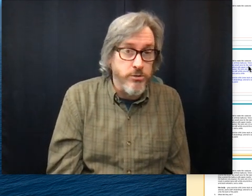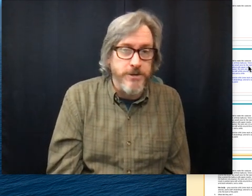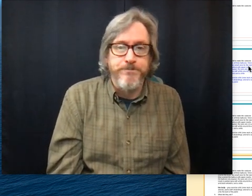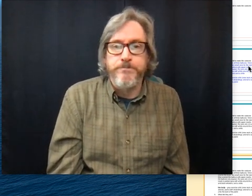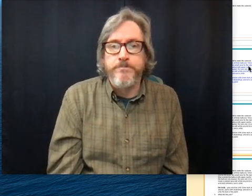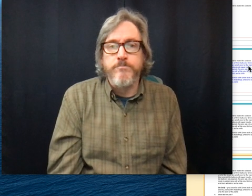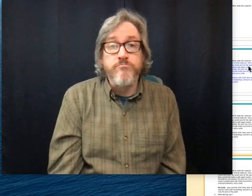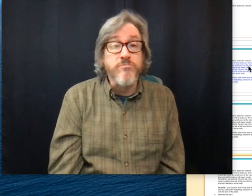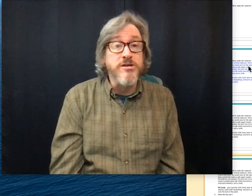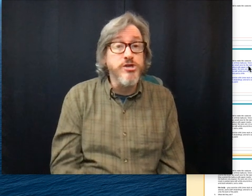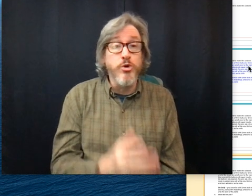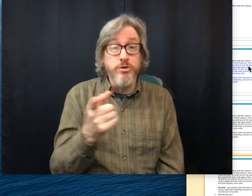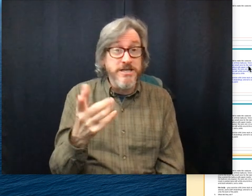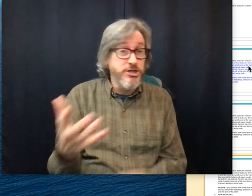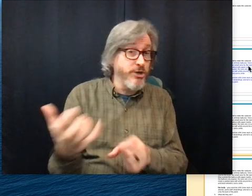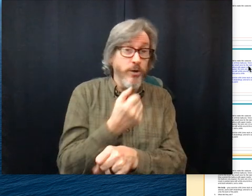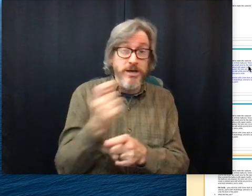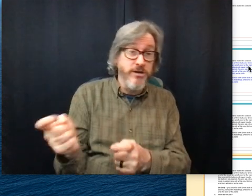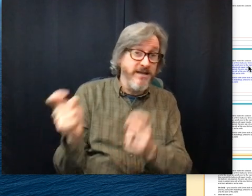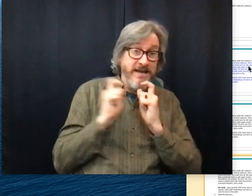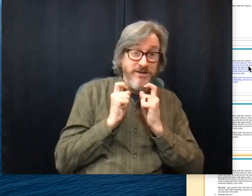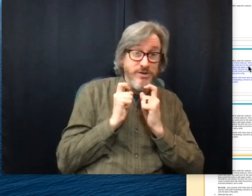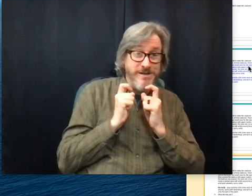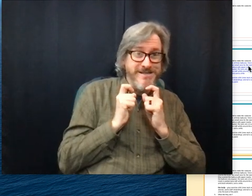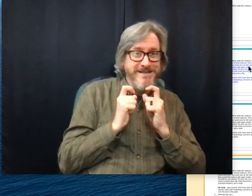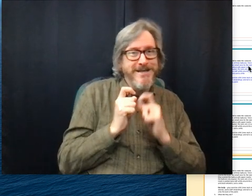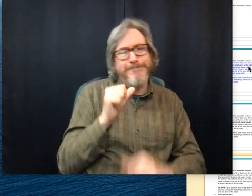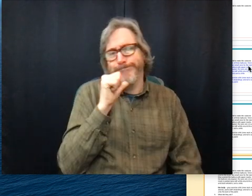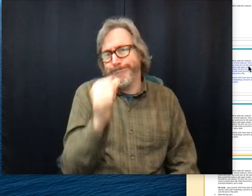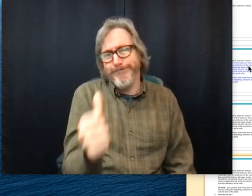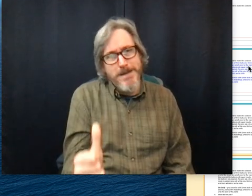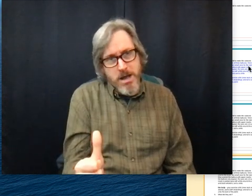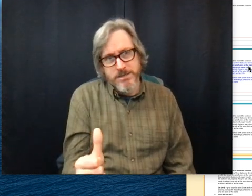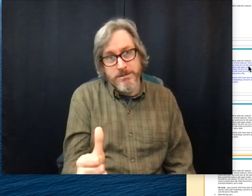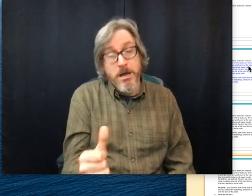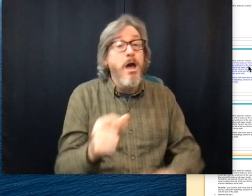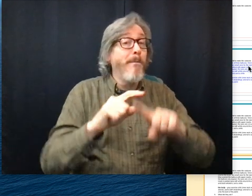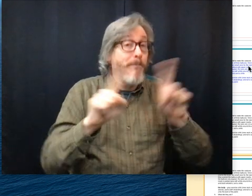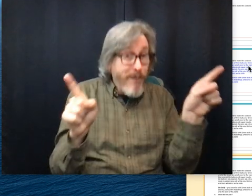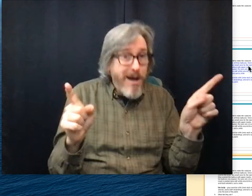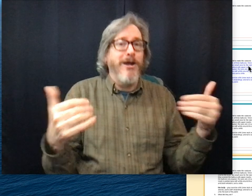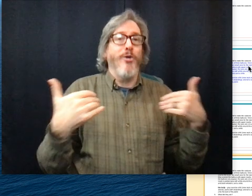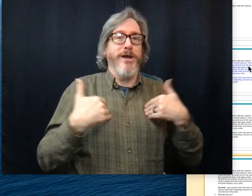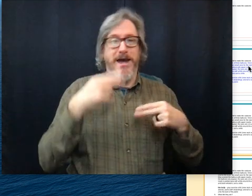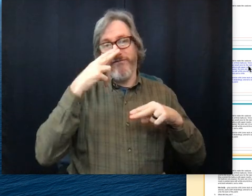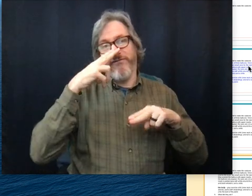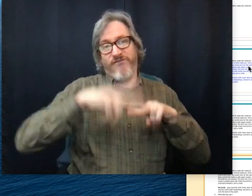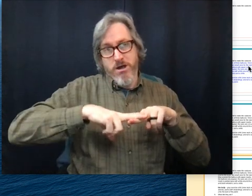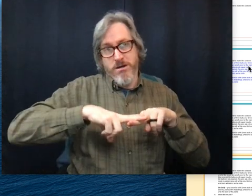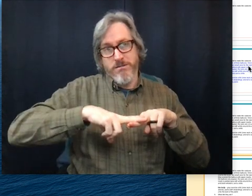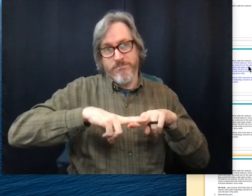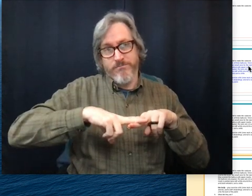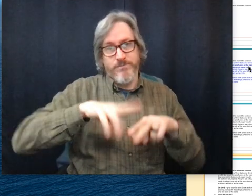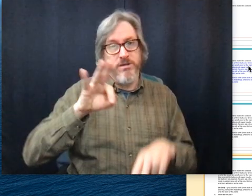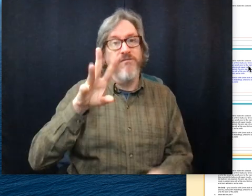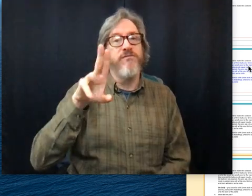with this story. So did she win? Did they give it to us? Not. But we had